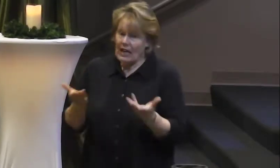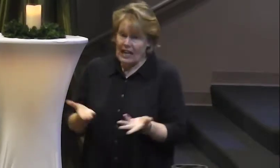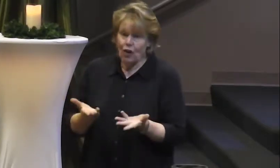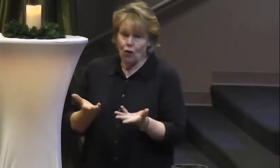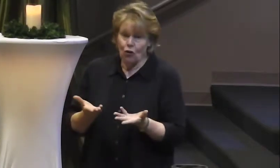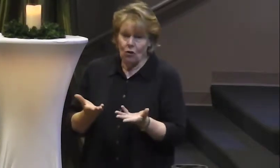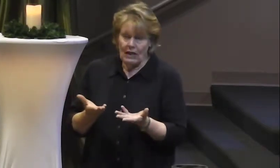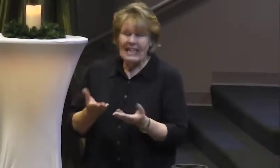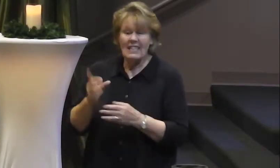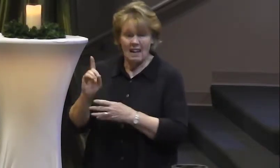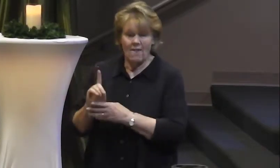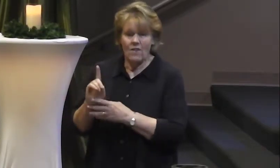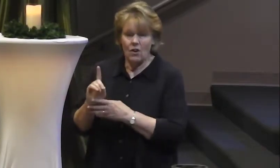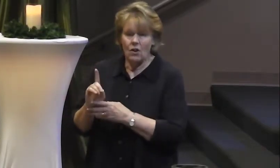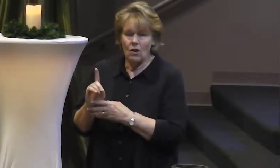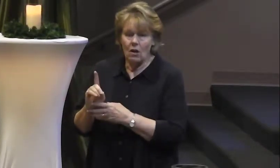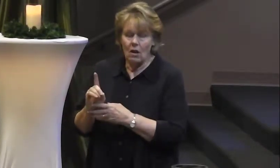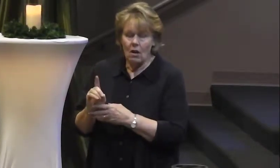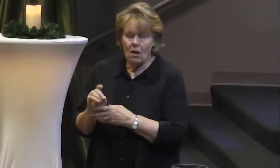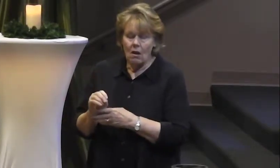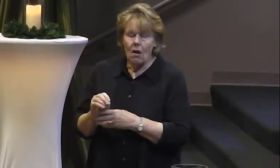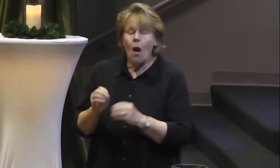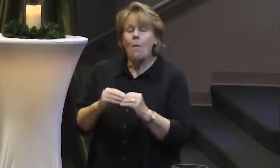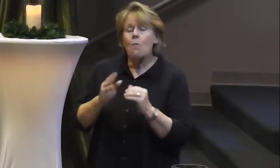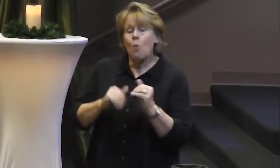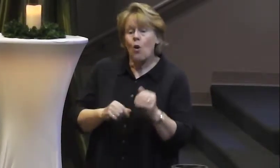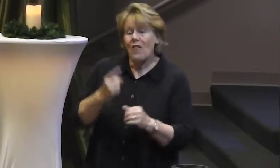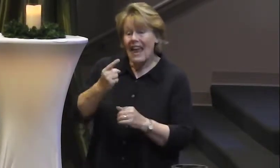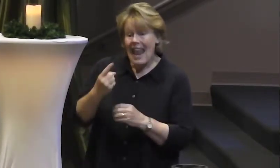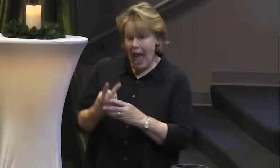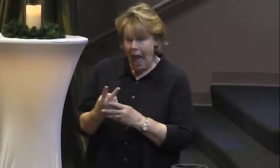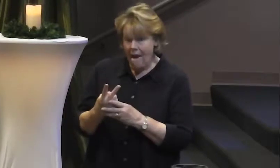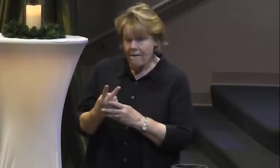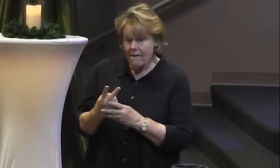over half of those 25 million are under the age of 18.